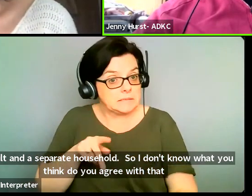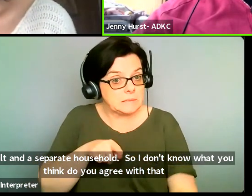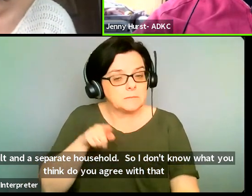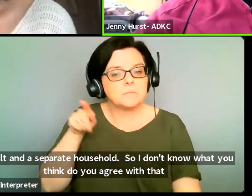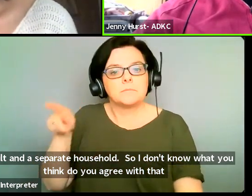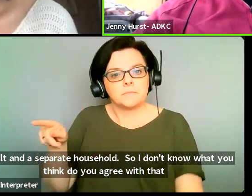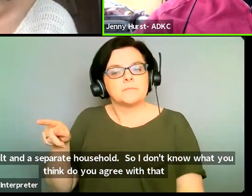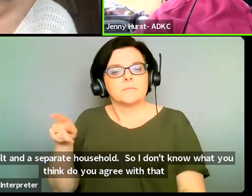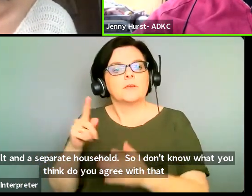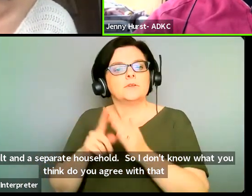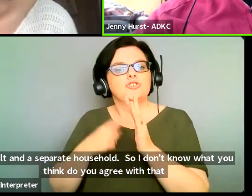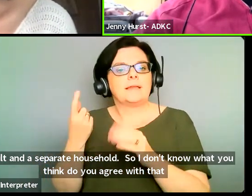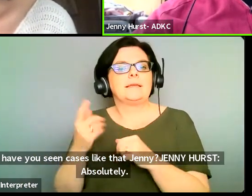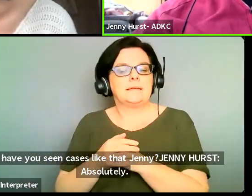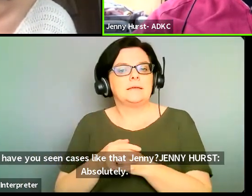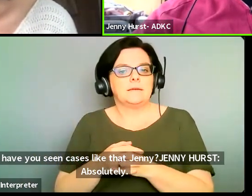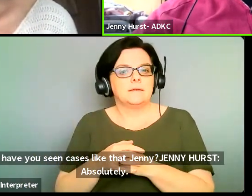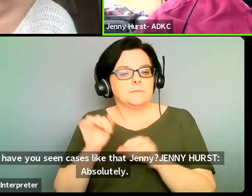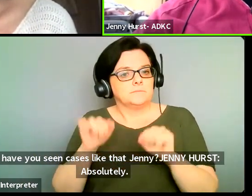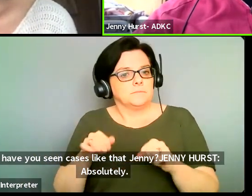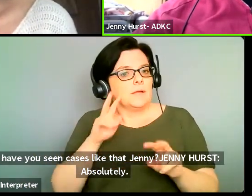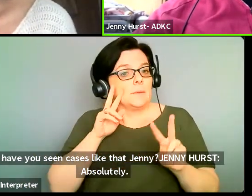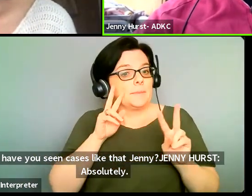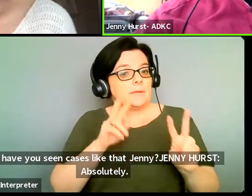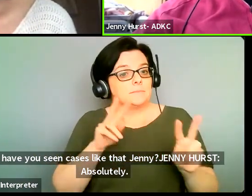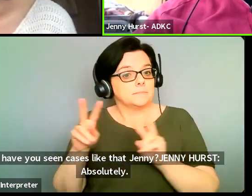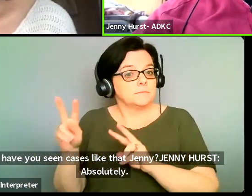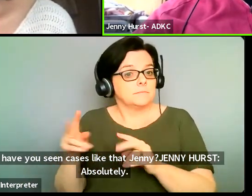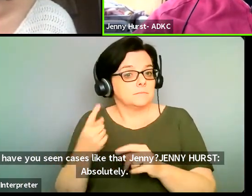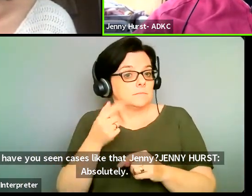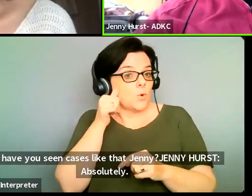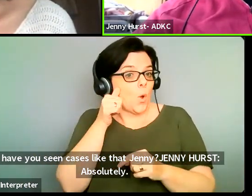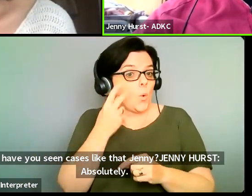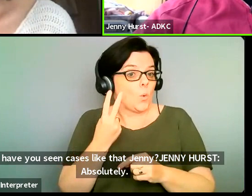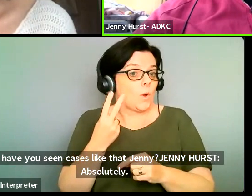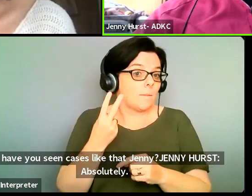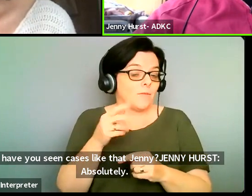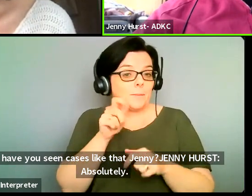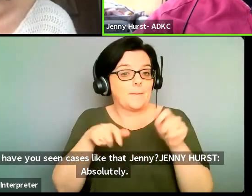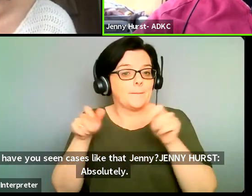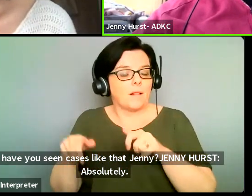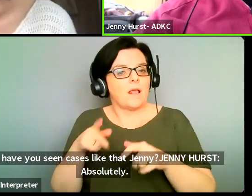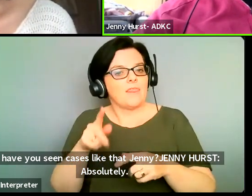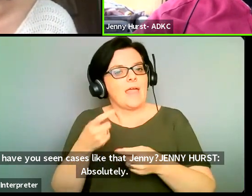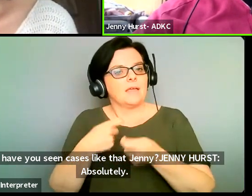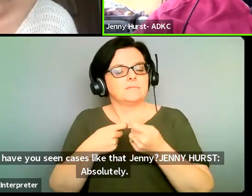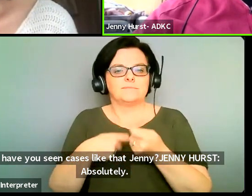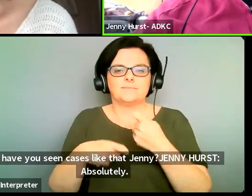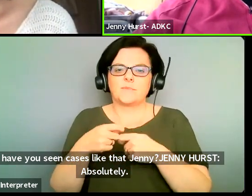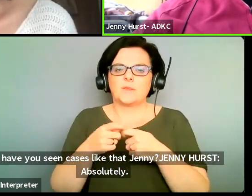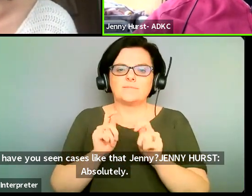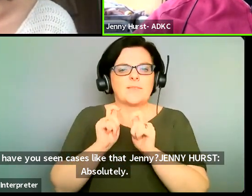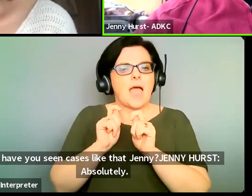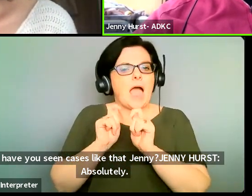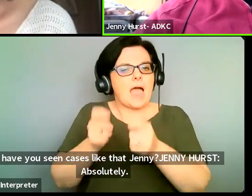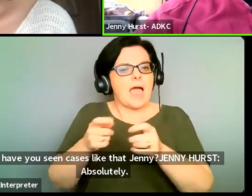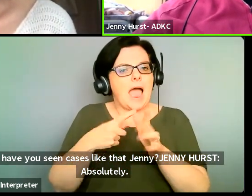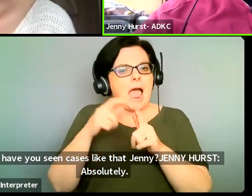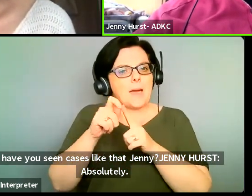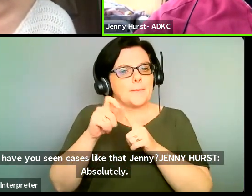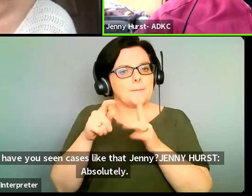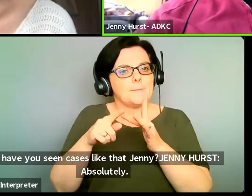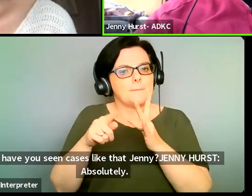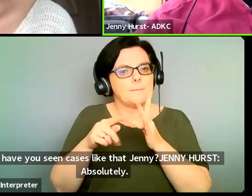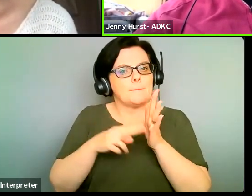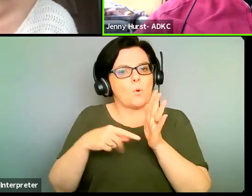know of a couple of people who act as appointees or deputies, I can't remember the term,